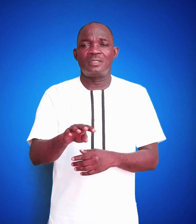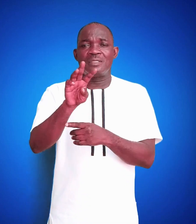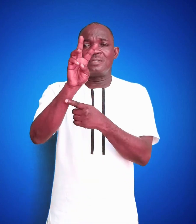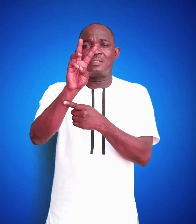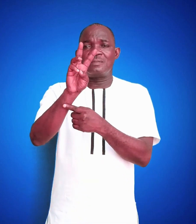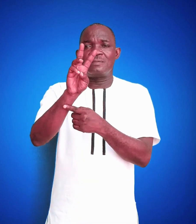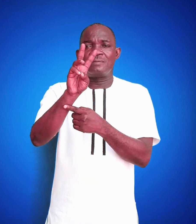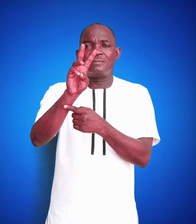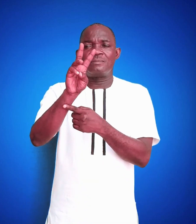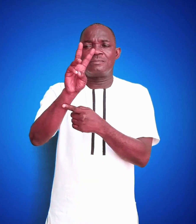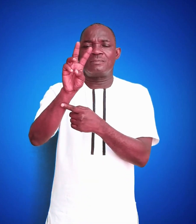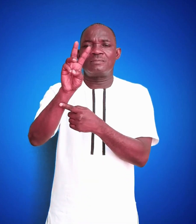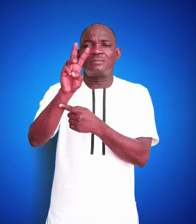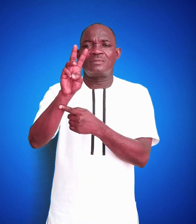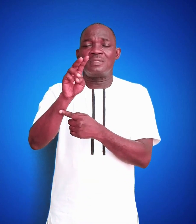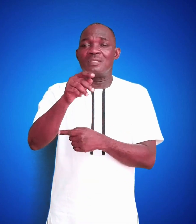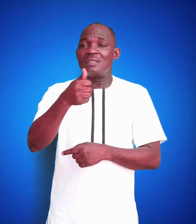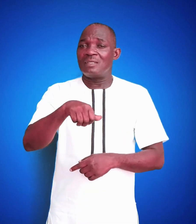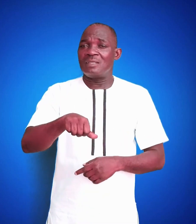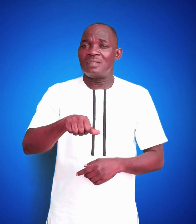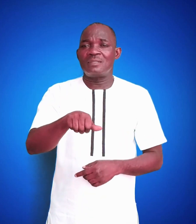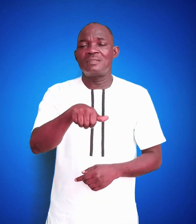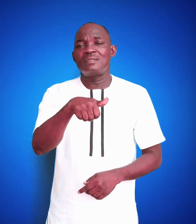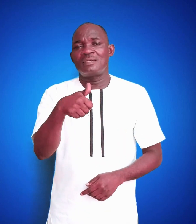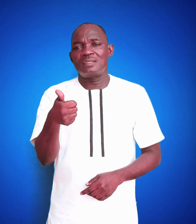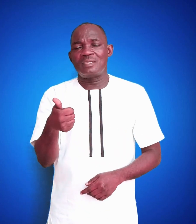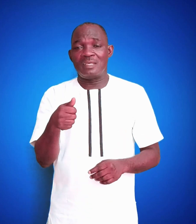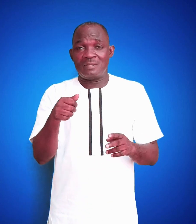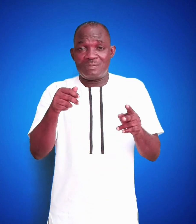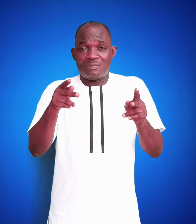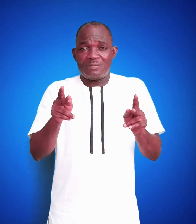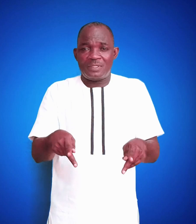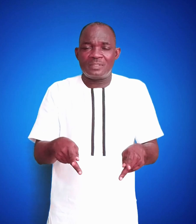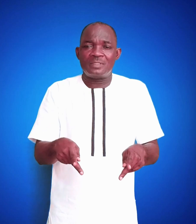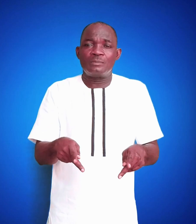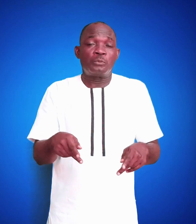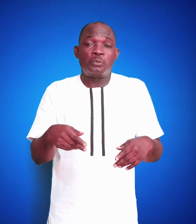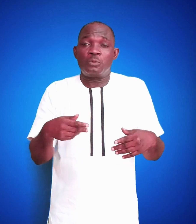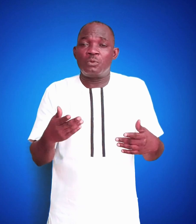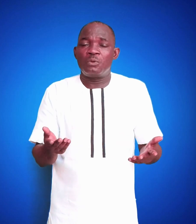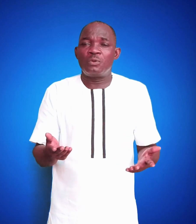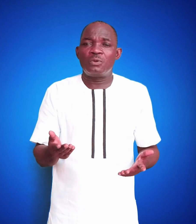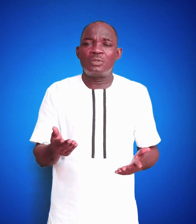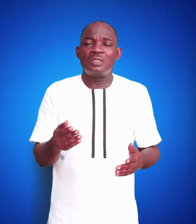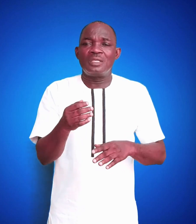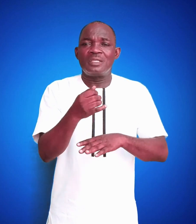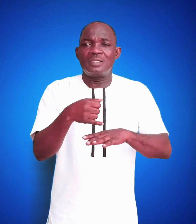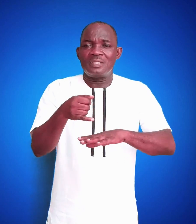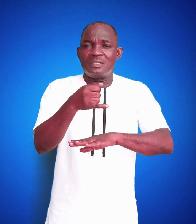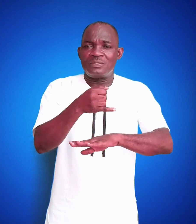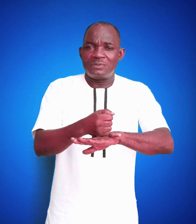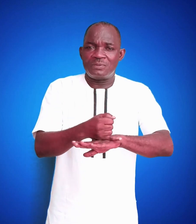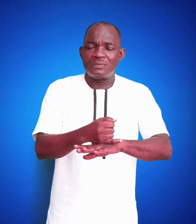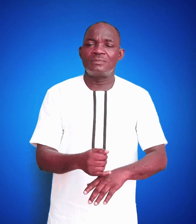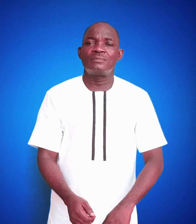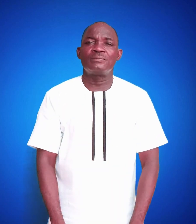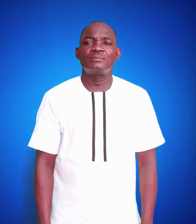6. Any other person or institution.